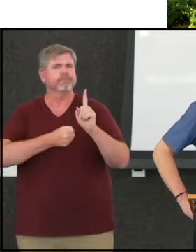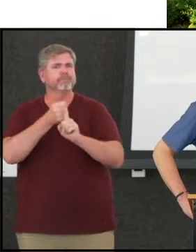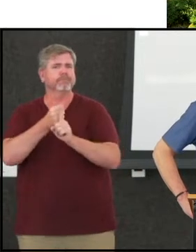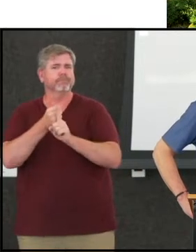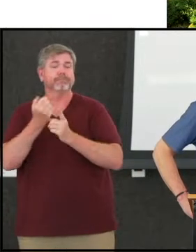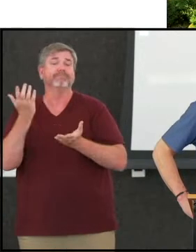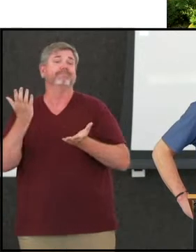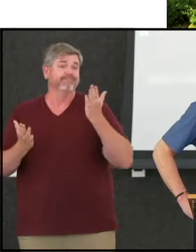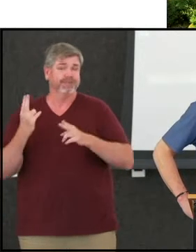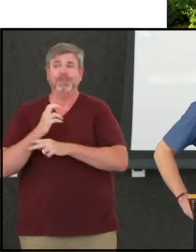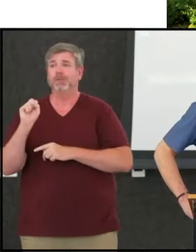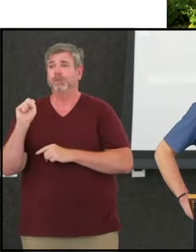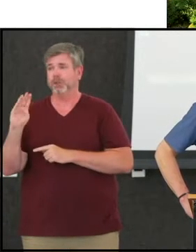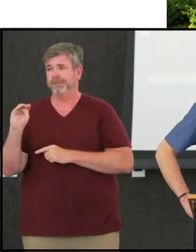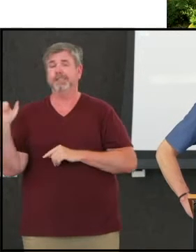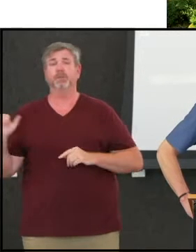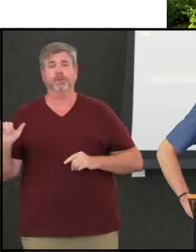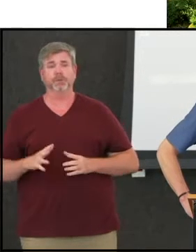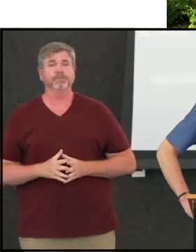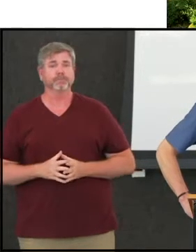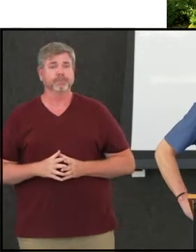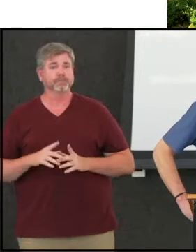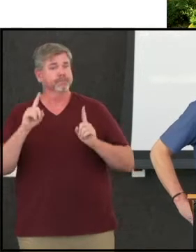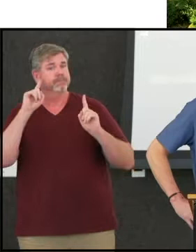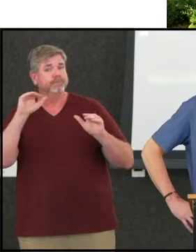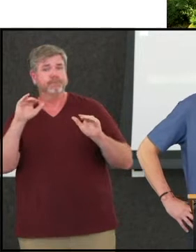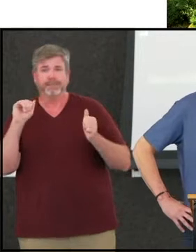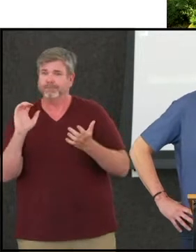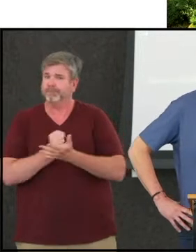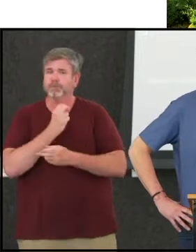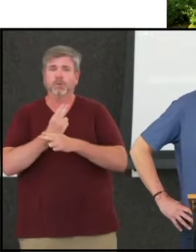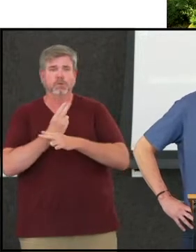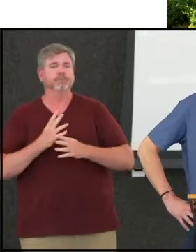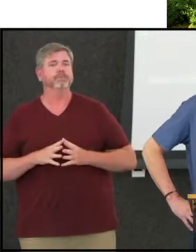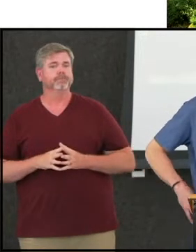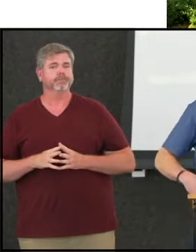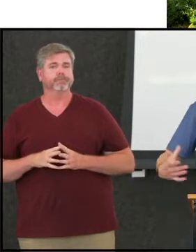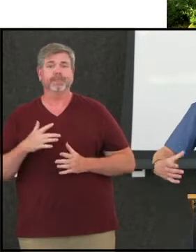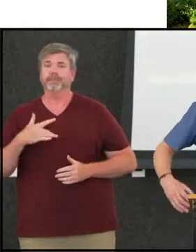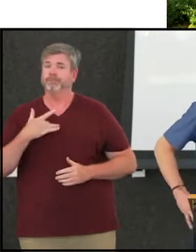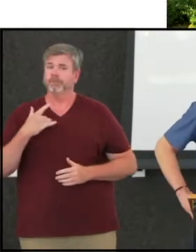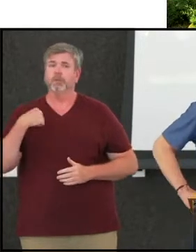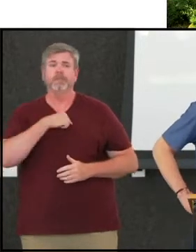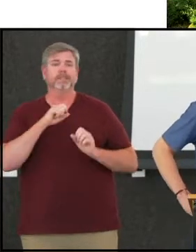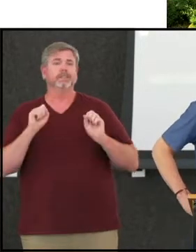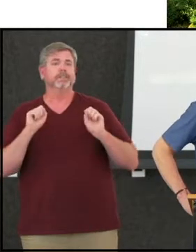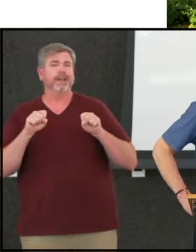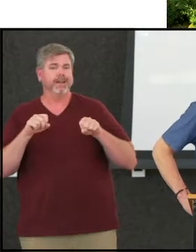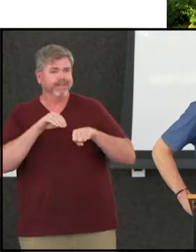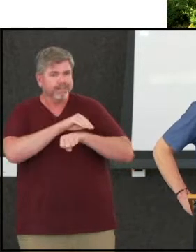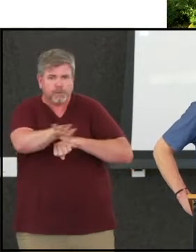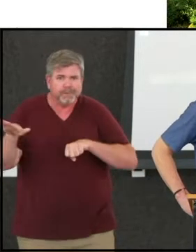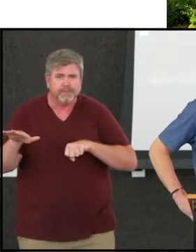And I know it can, just by the numbers, reduce demand by educating. I know how many we can reach in the